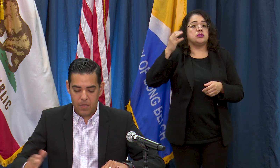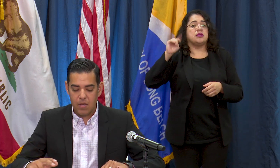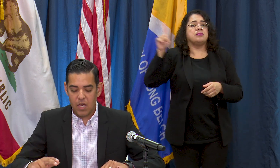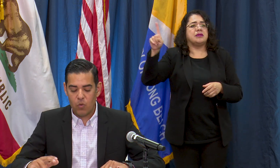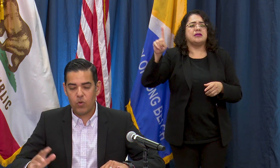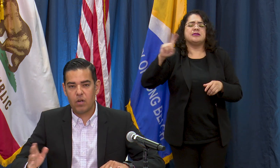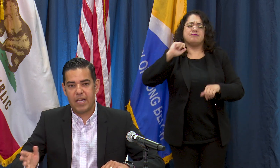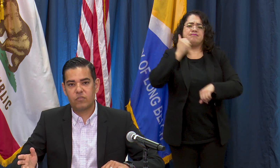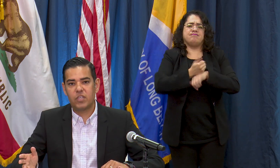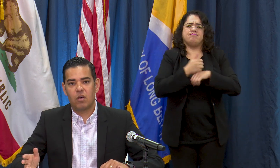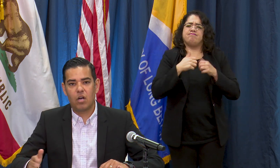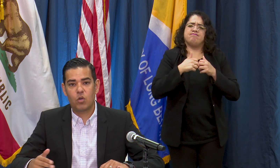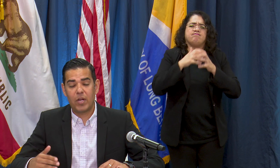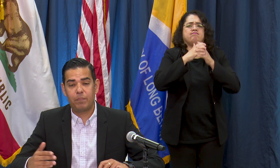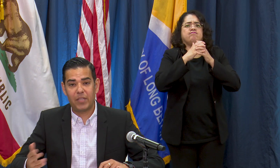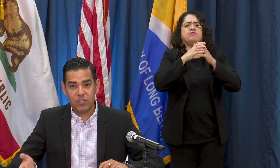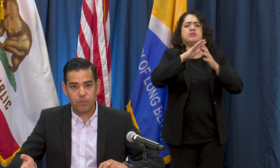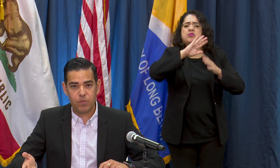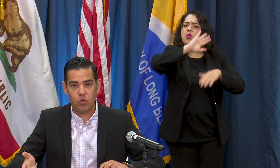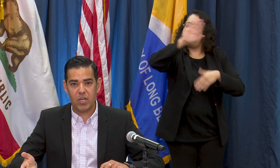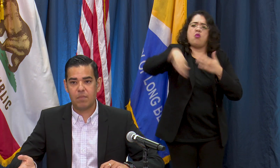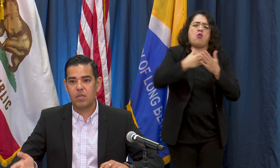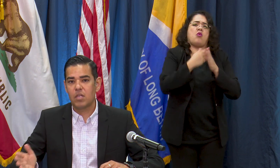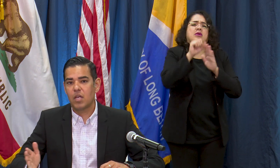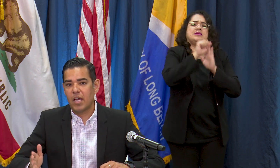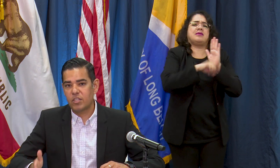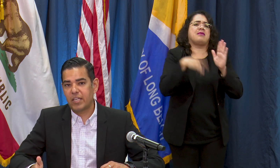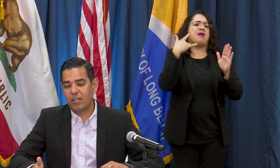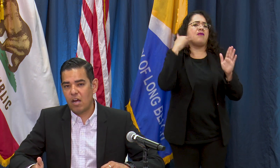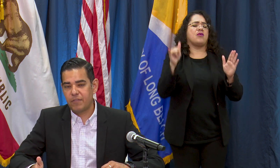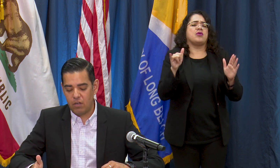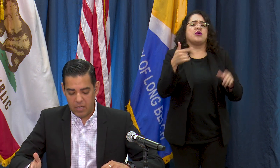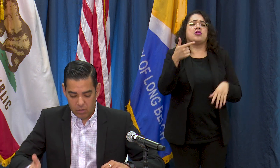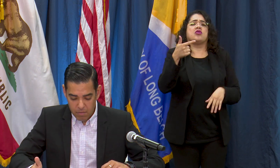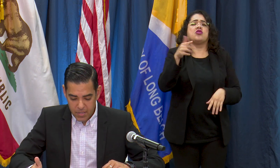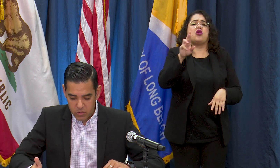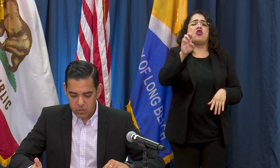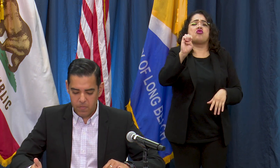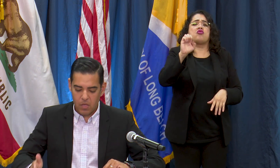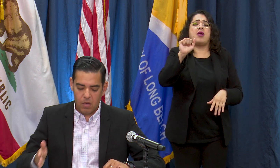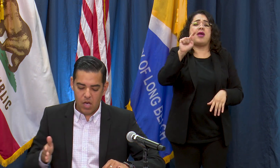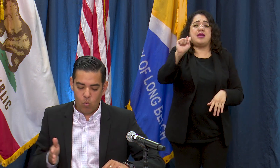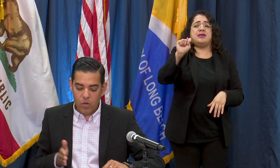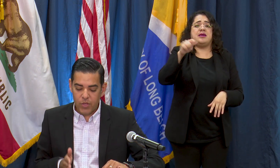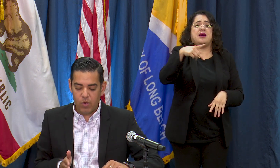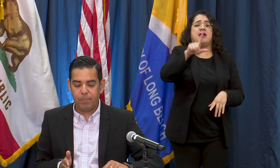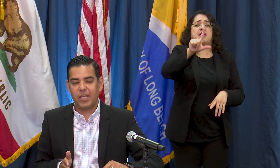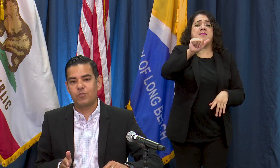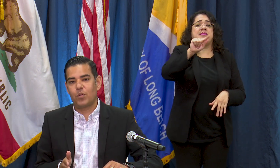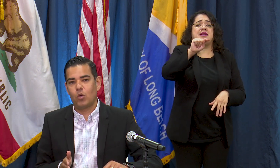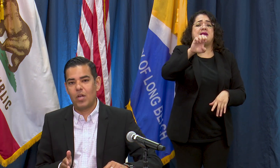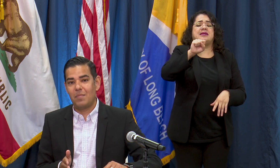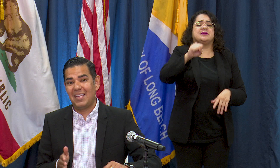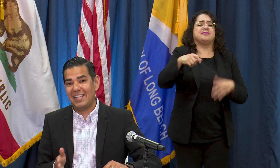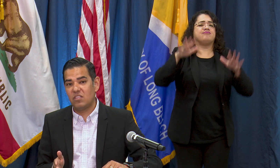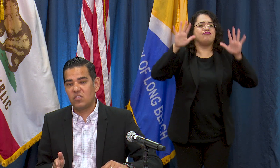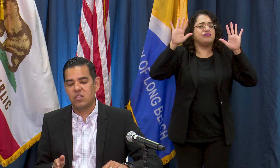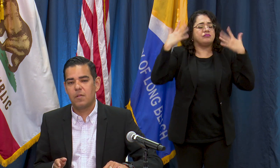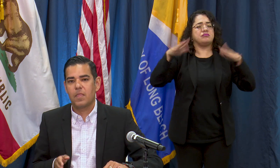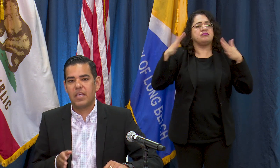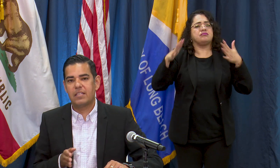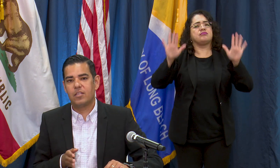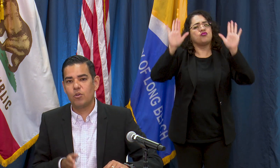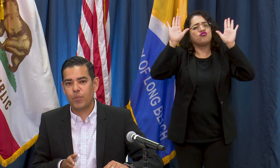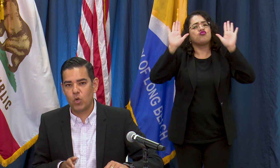statewide, we're announcing our Great Plates program to kick off here in Long Beach. What the Great Plates program